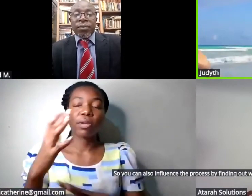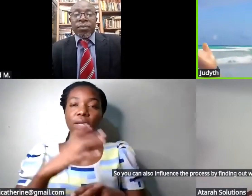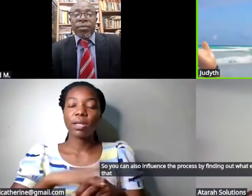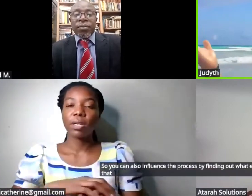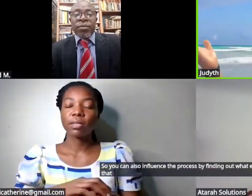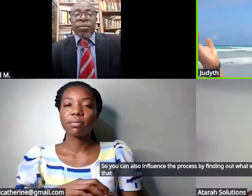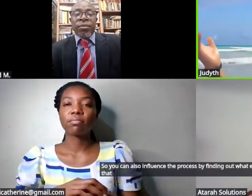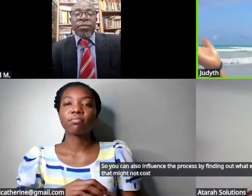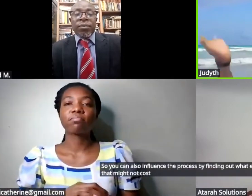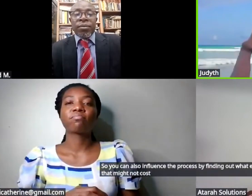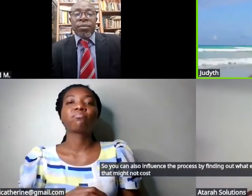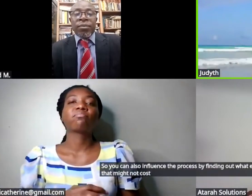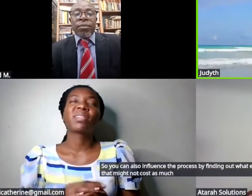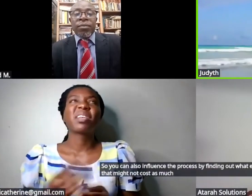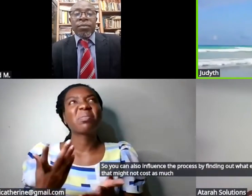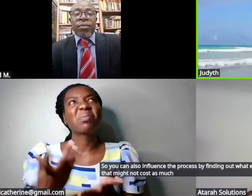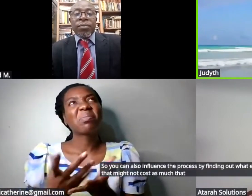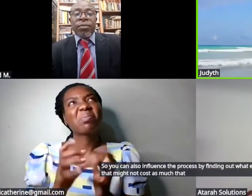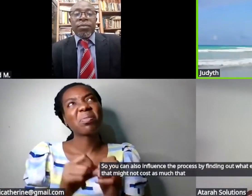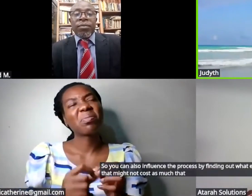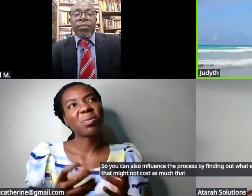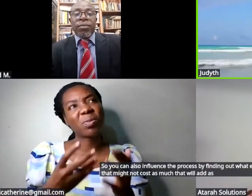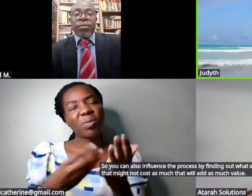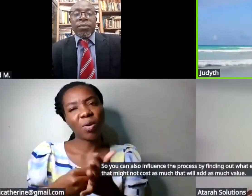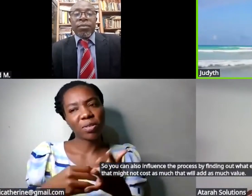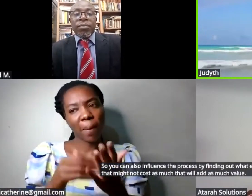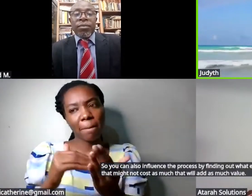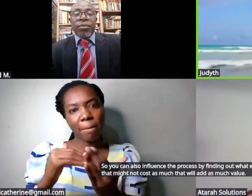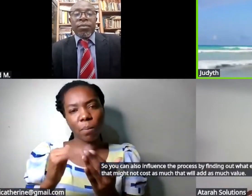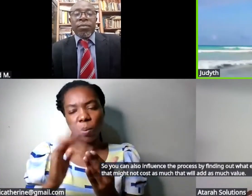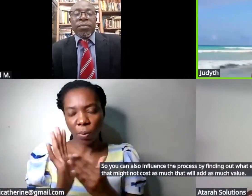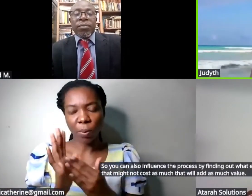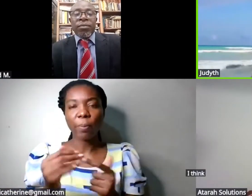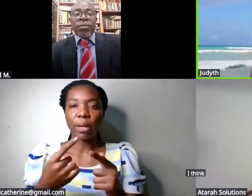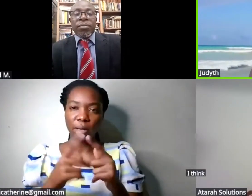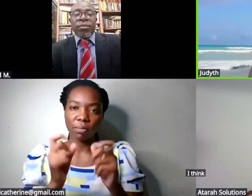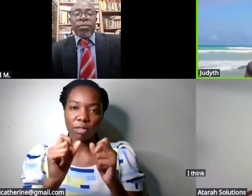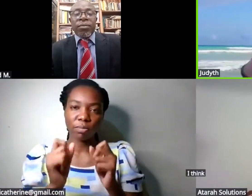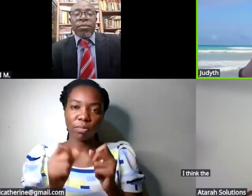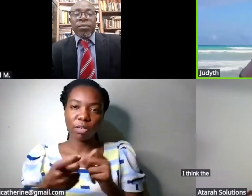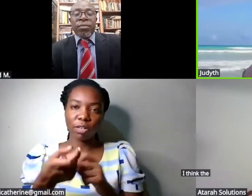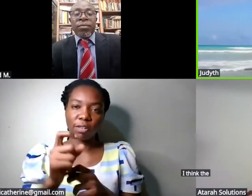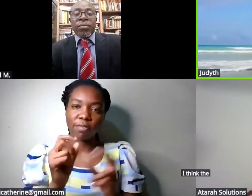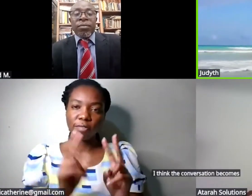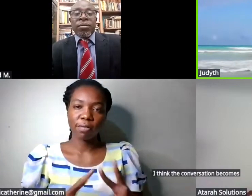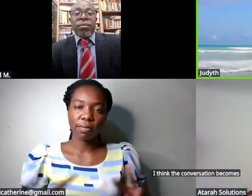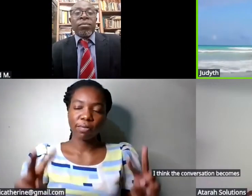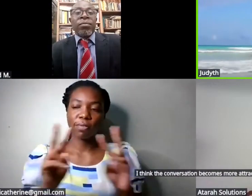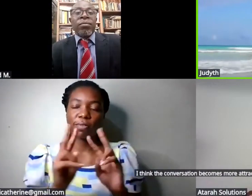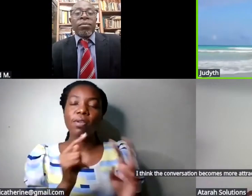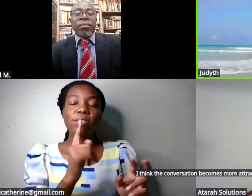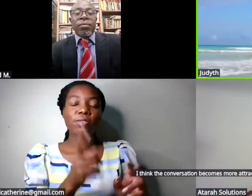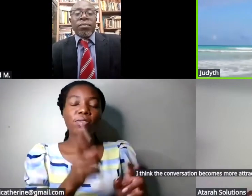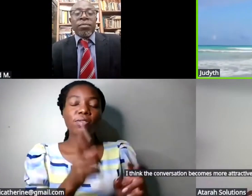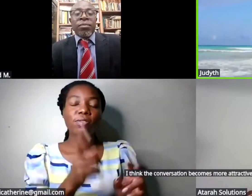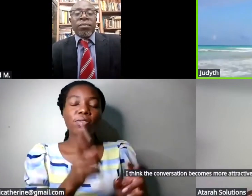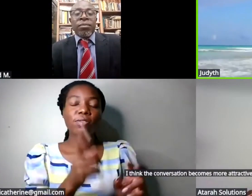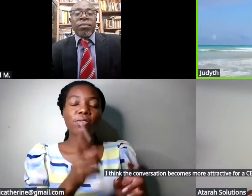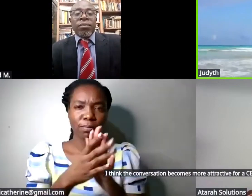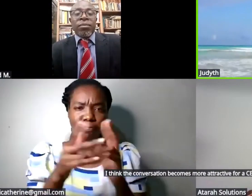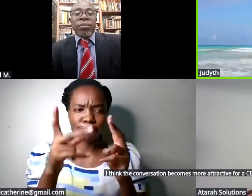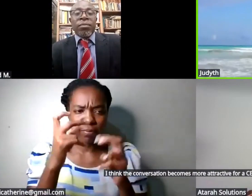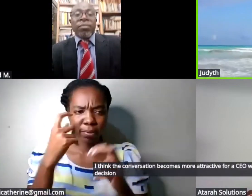as much, that will add as much value. I think the conversation becomes more attractive for a CEO who has to make a decision